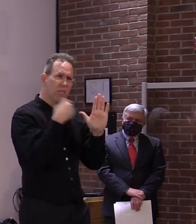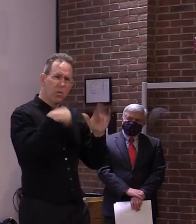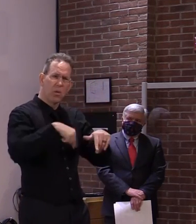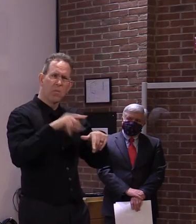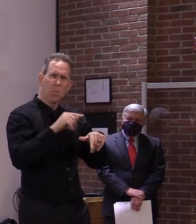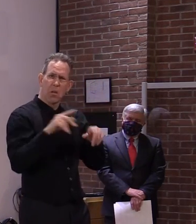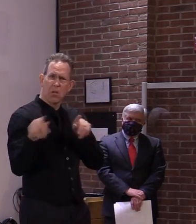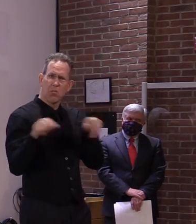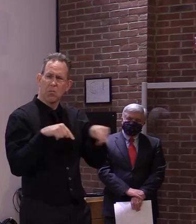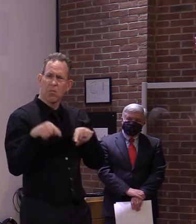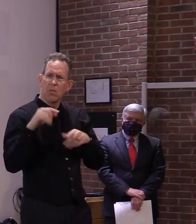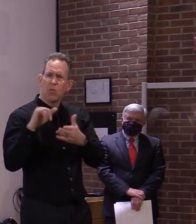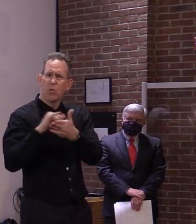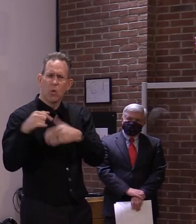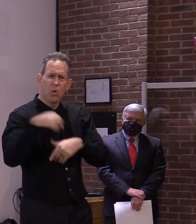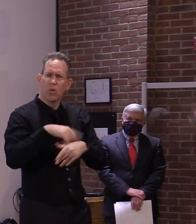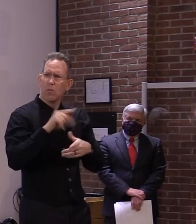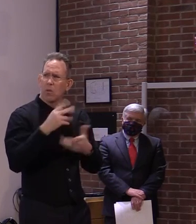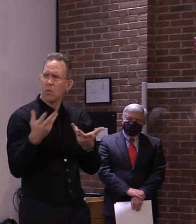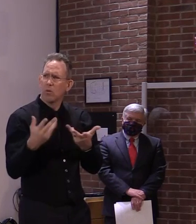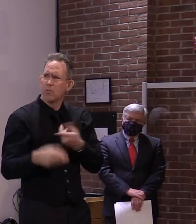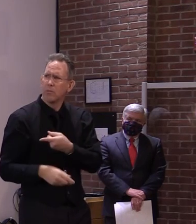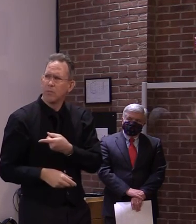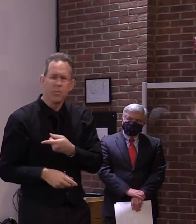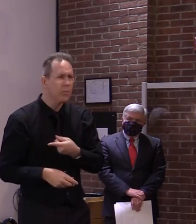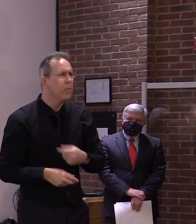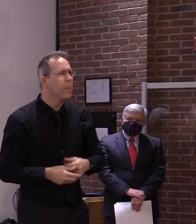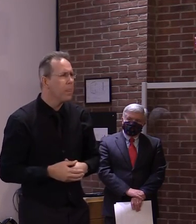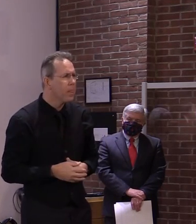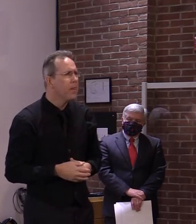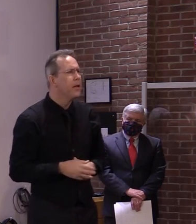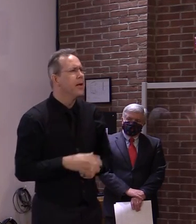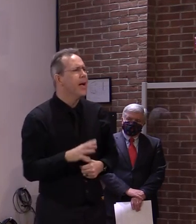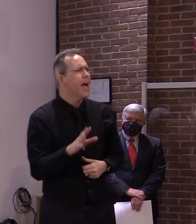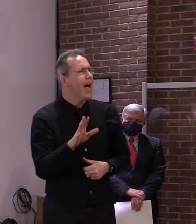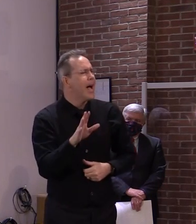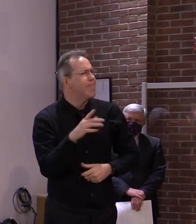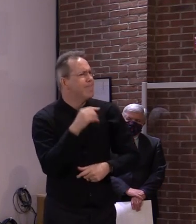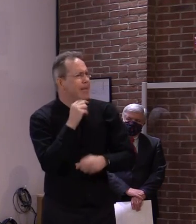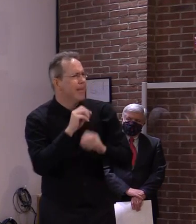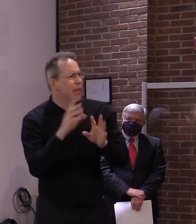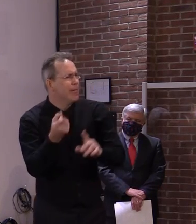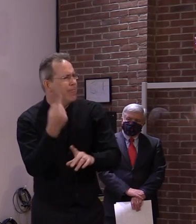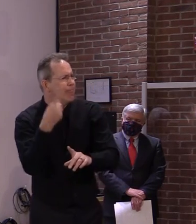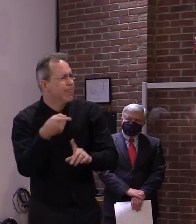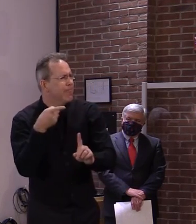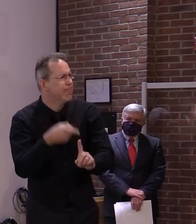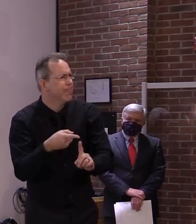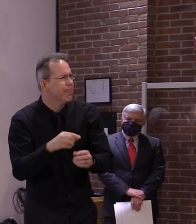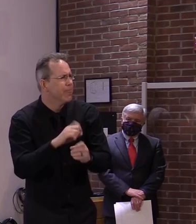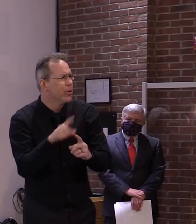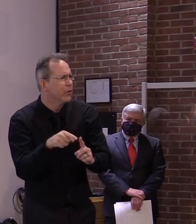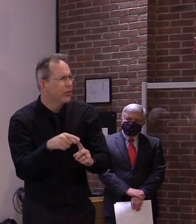Yeah, I'm going to need more detail on exactly what went on in Plattsburgh. Clearly, a lot